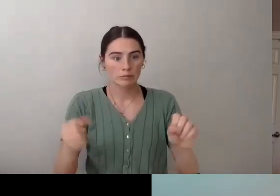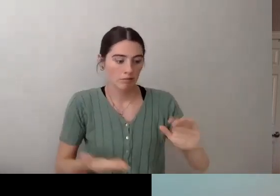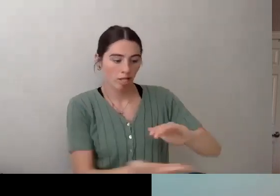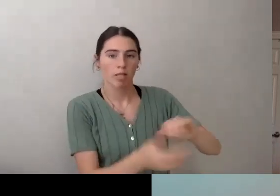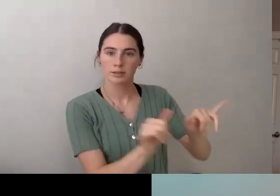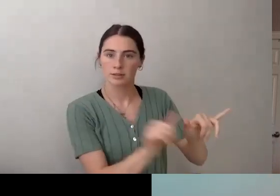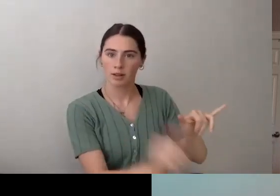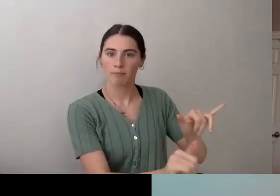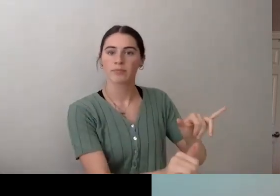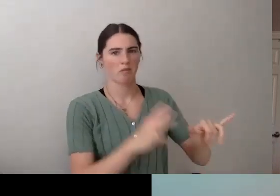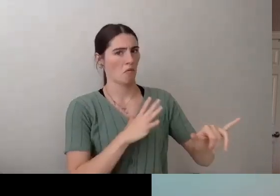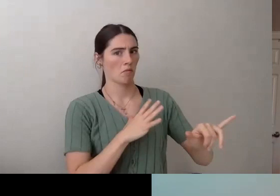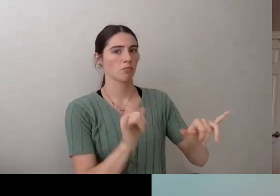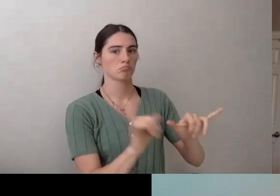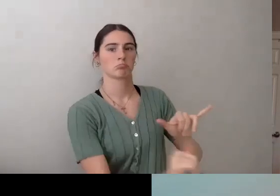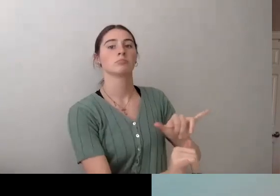And they should be fine.